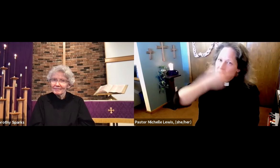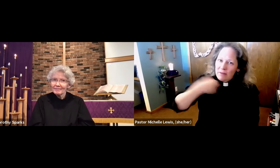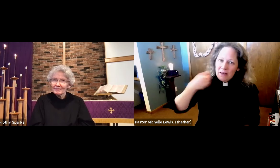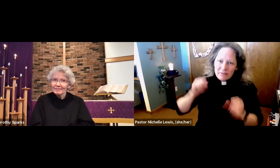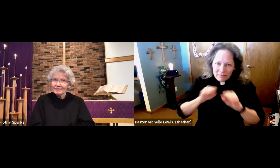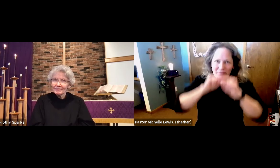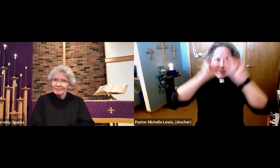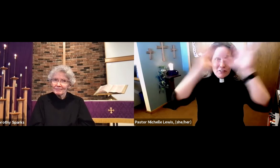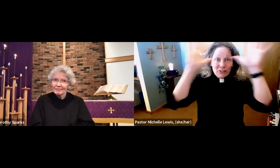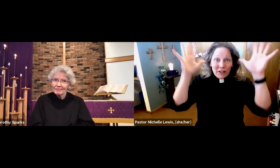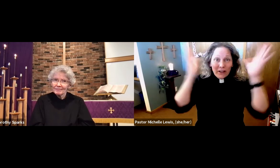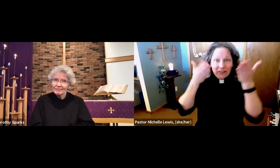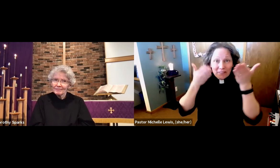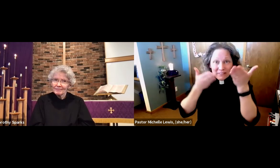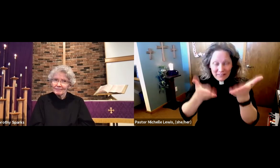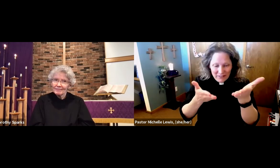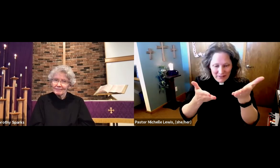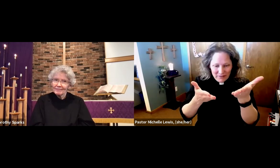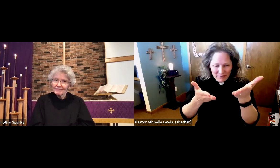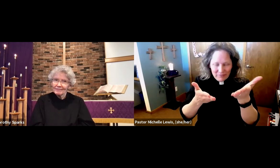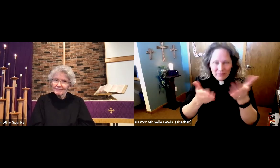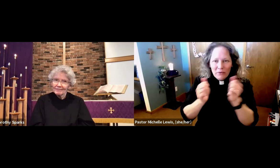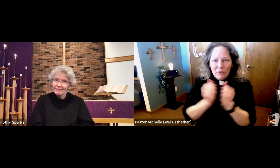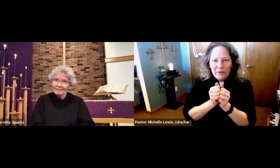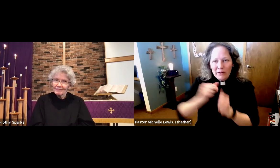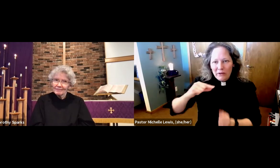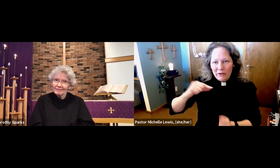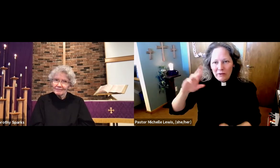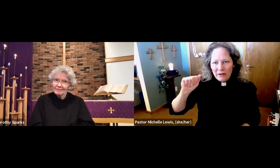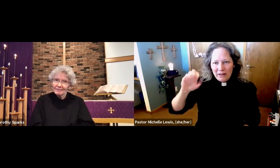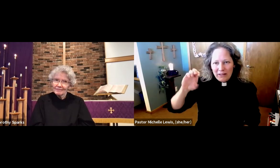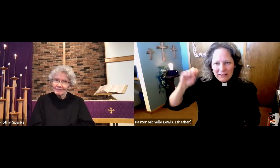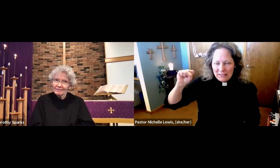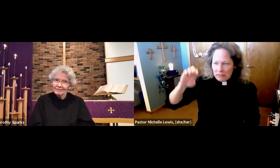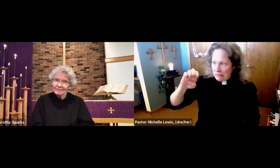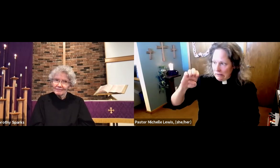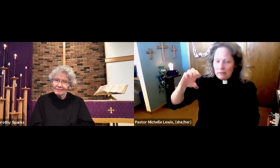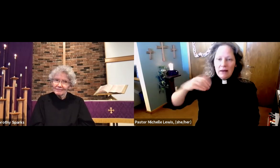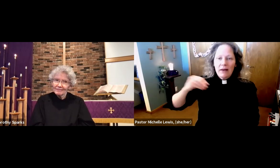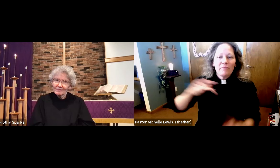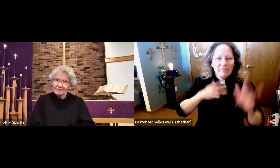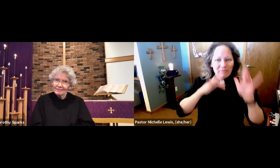The Lord's face shine on you with grace and mercy.